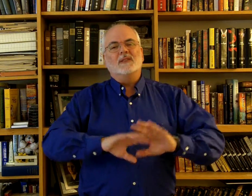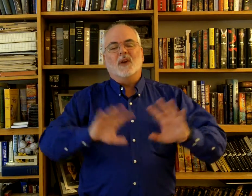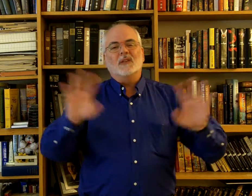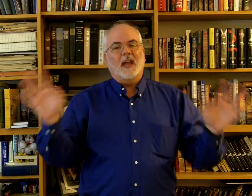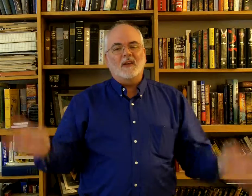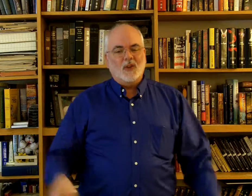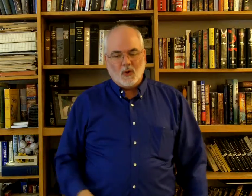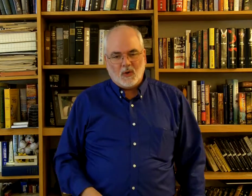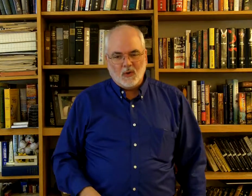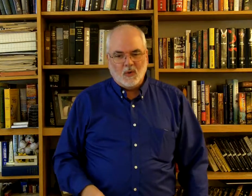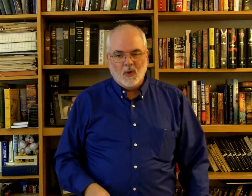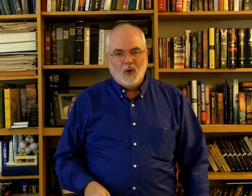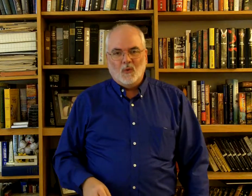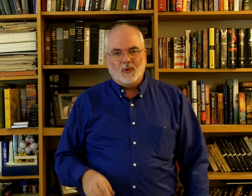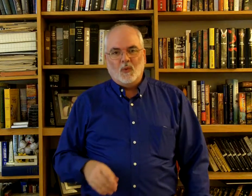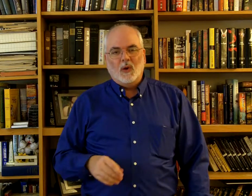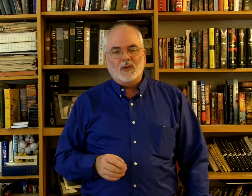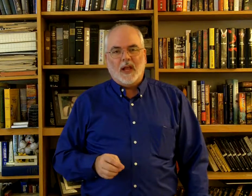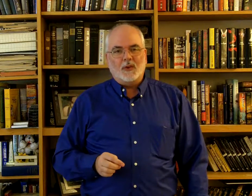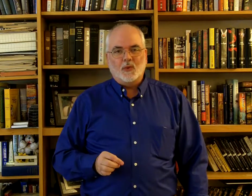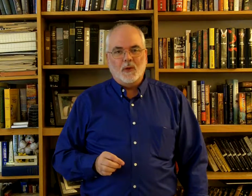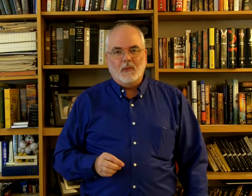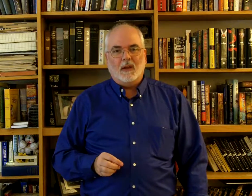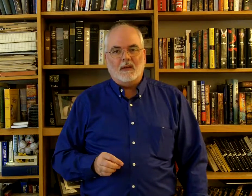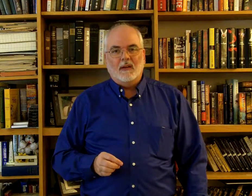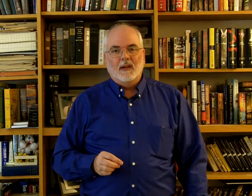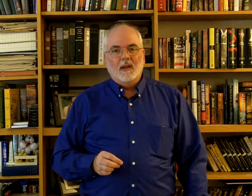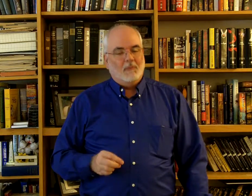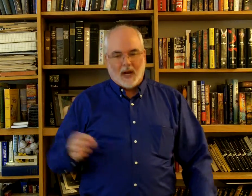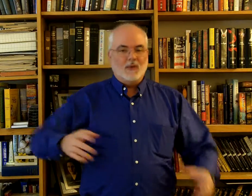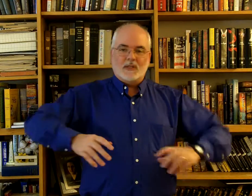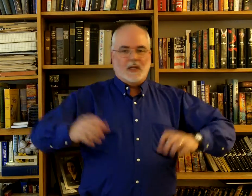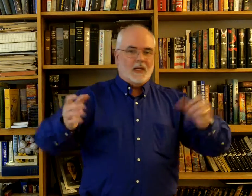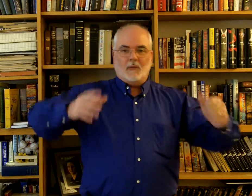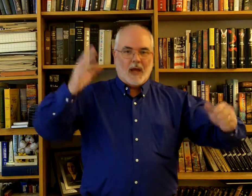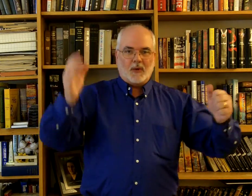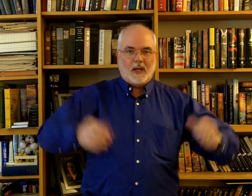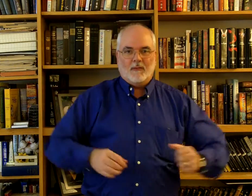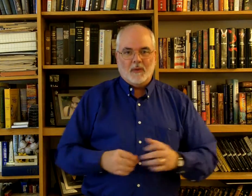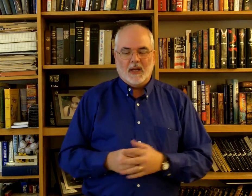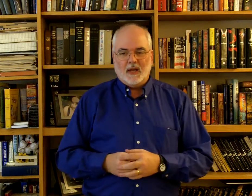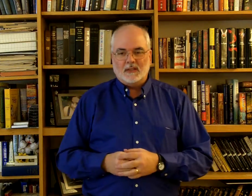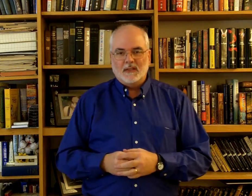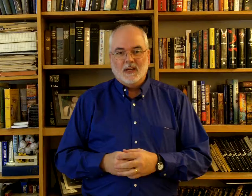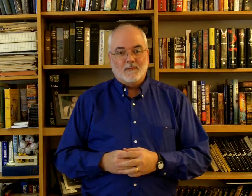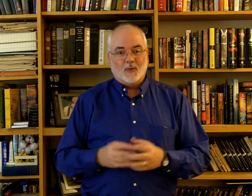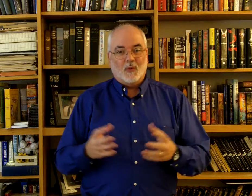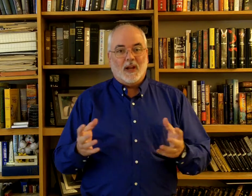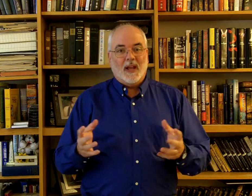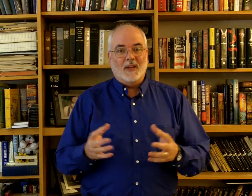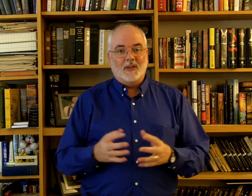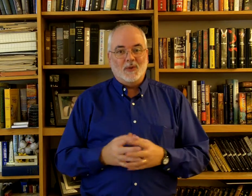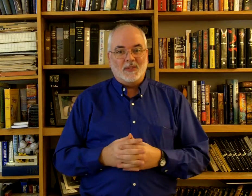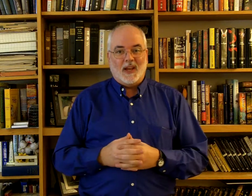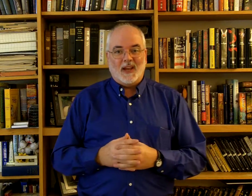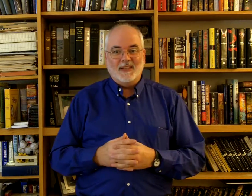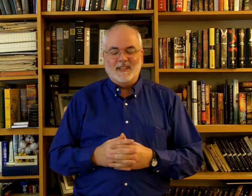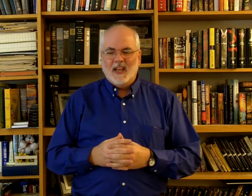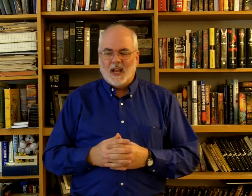songs I had no clue what the words actually meant. But I was singing them loud like everybody else. When I had to do signs, I go,